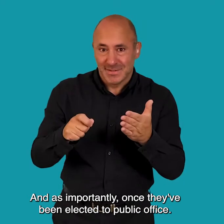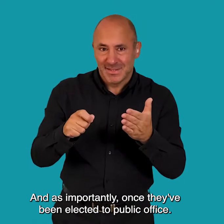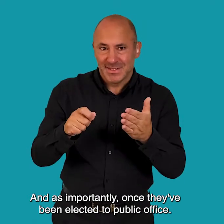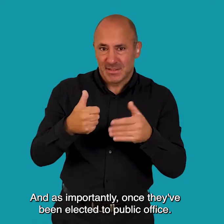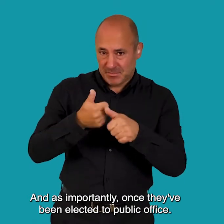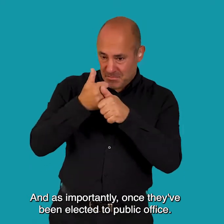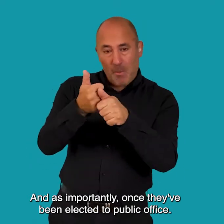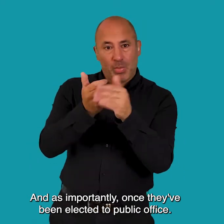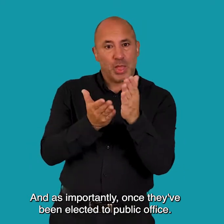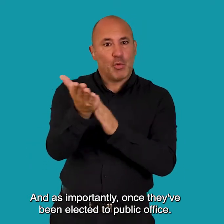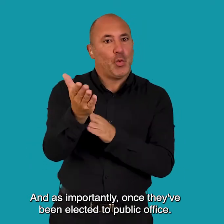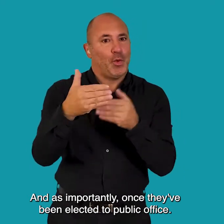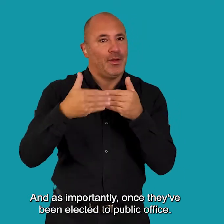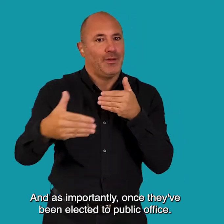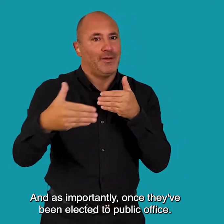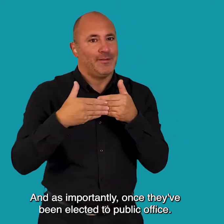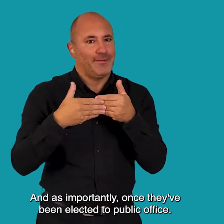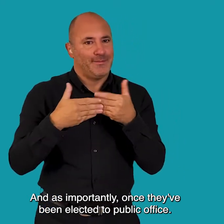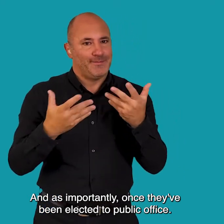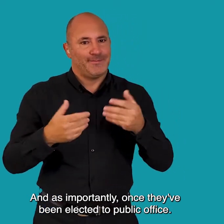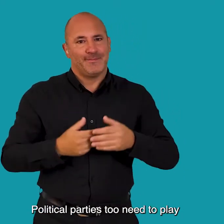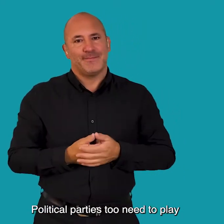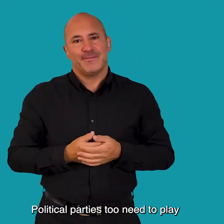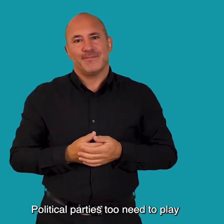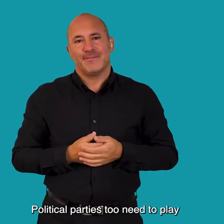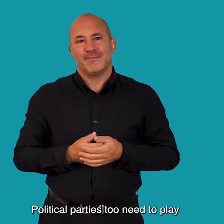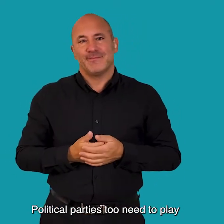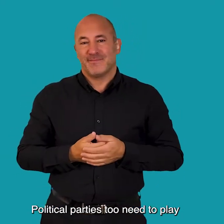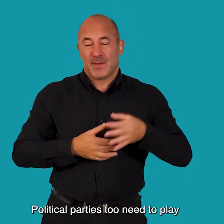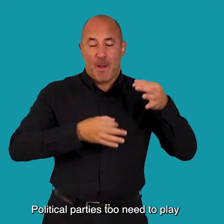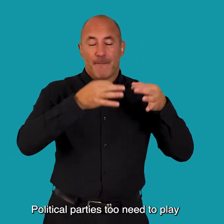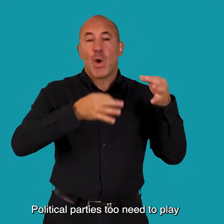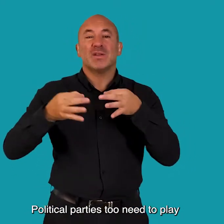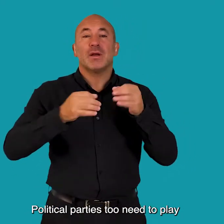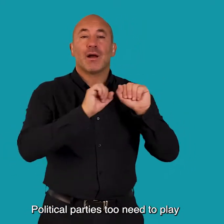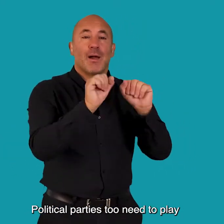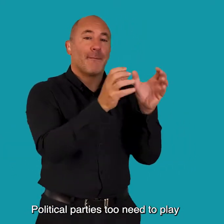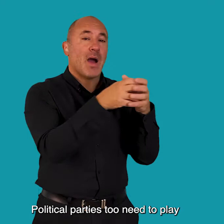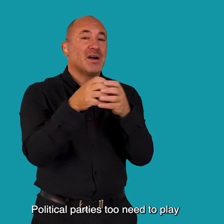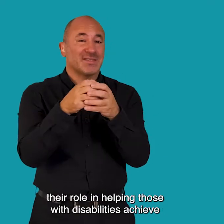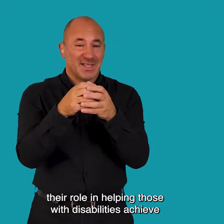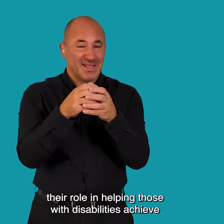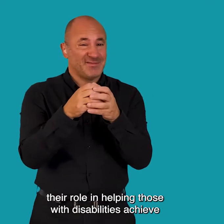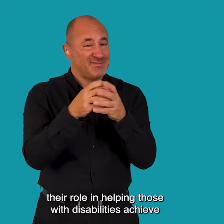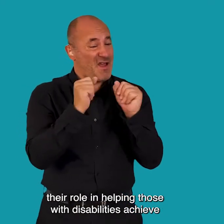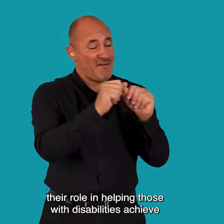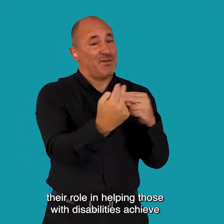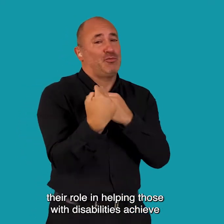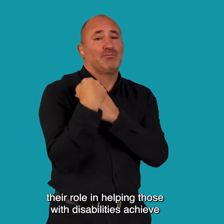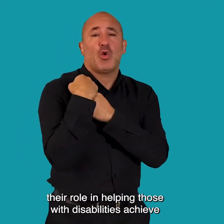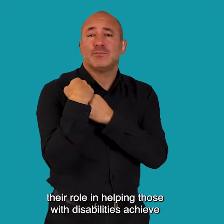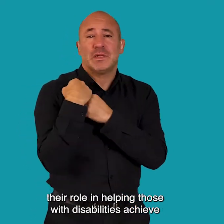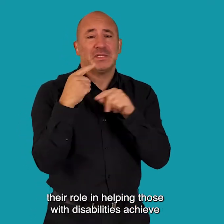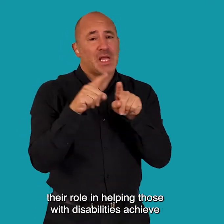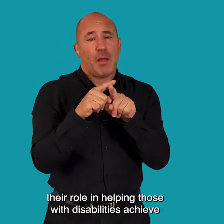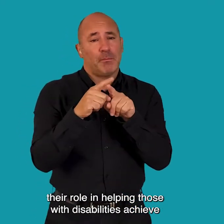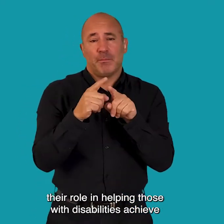they've been elected to public office. Political parties too need to play their role in helping those with